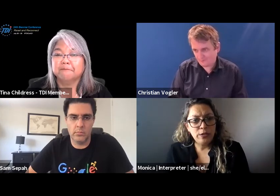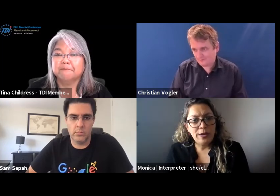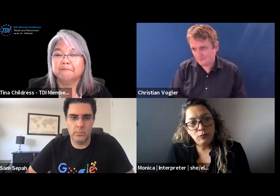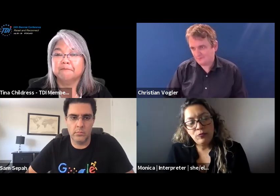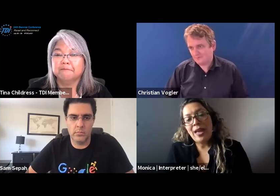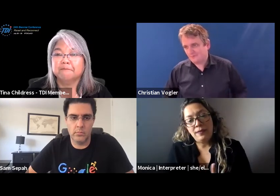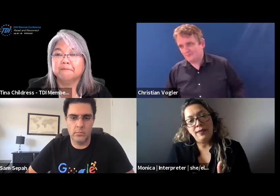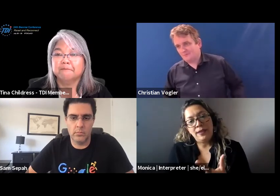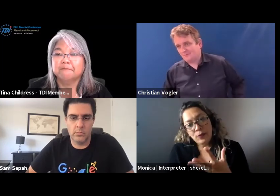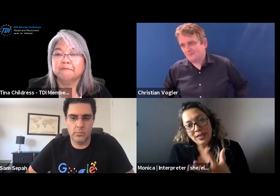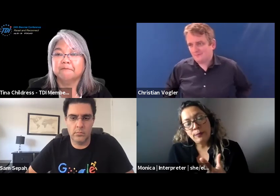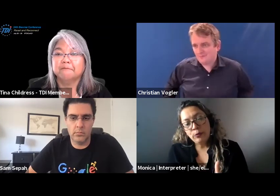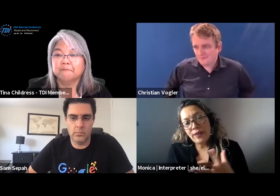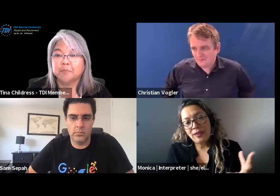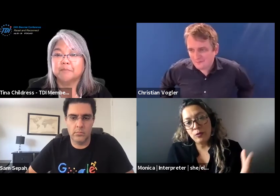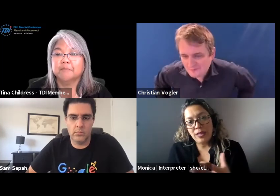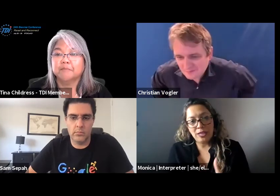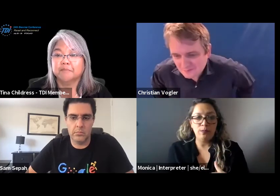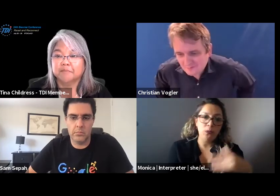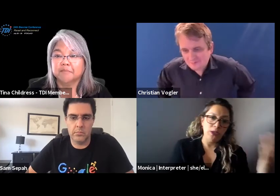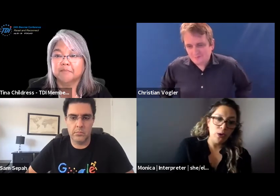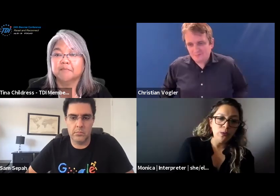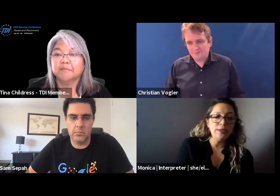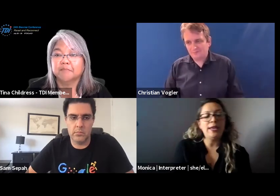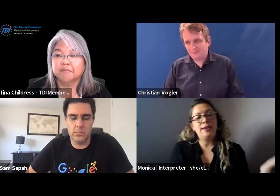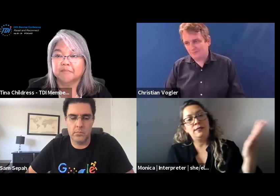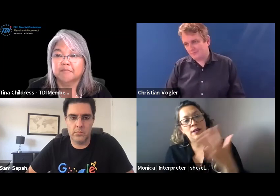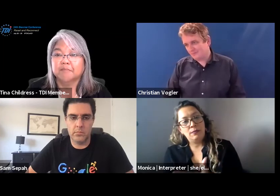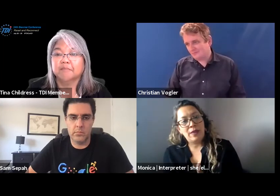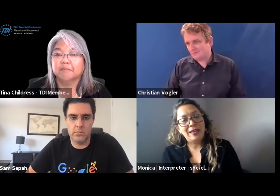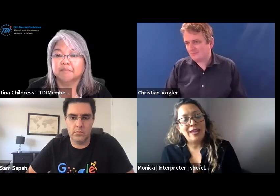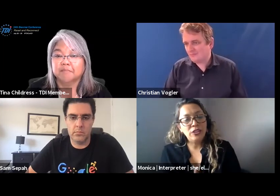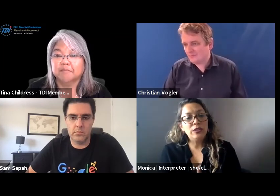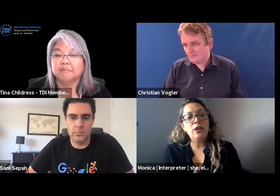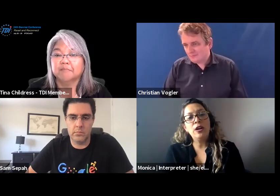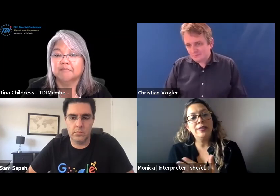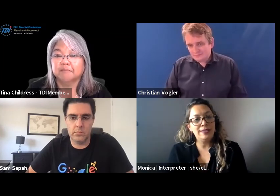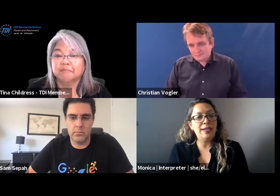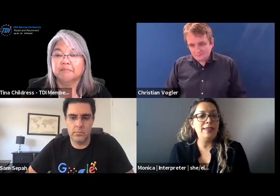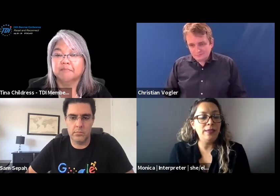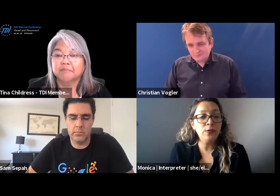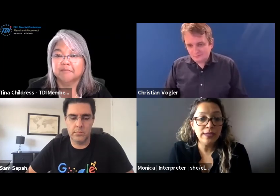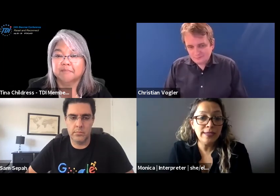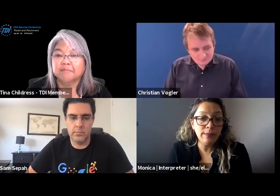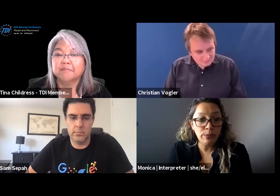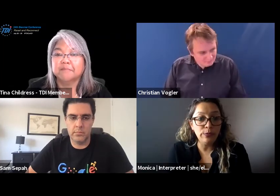So if we can improve that communication between the hosts and that connection to the audience, then I think those things can